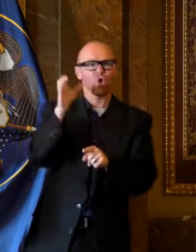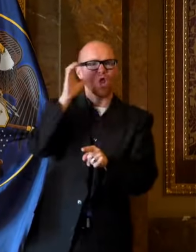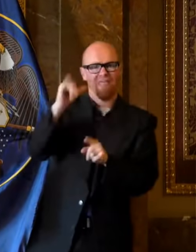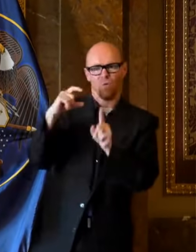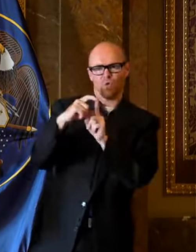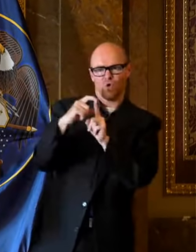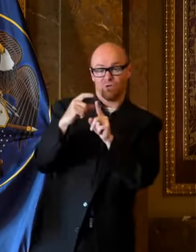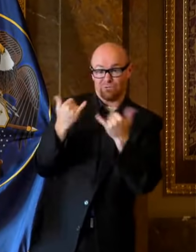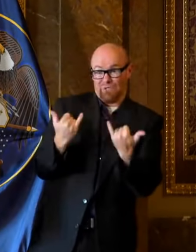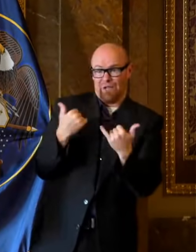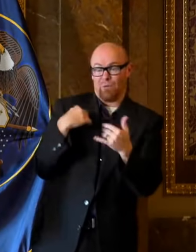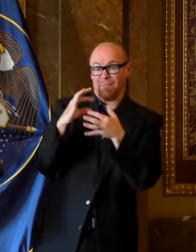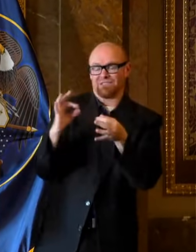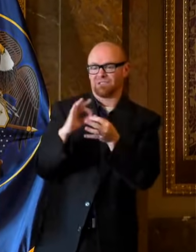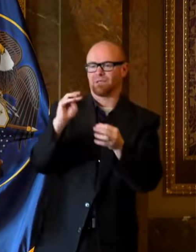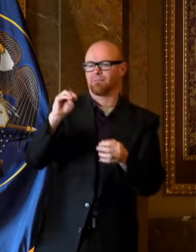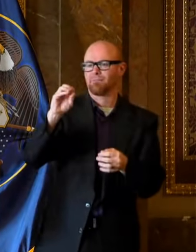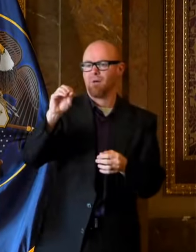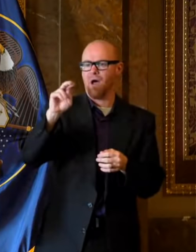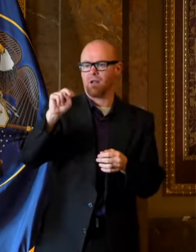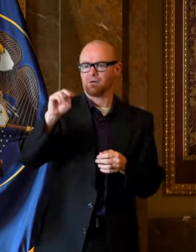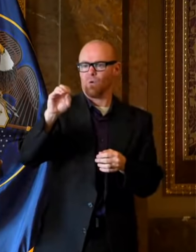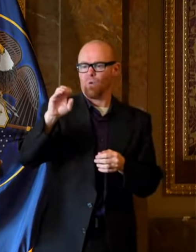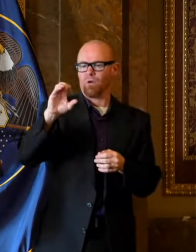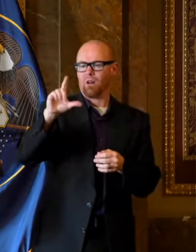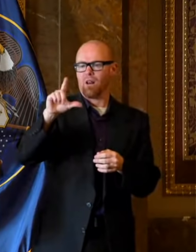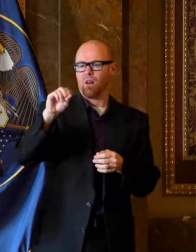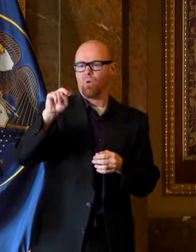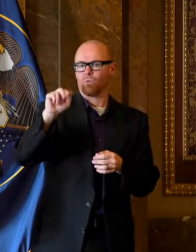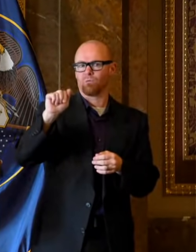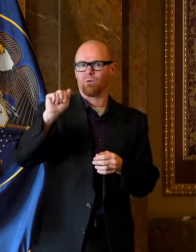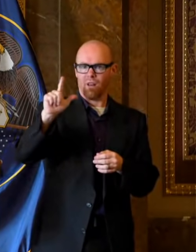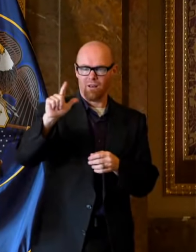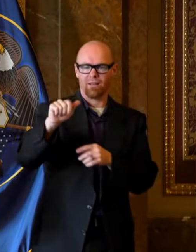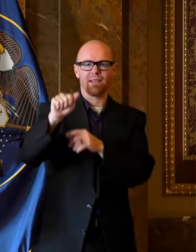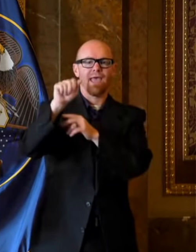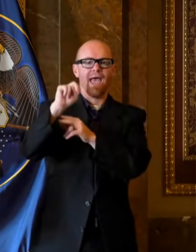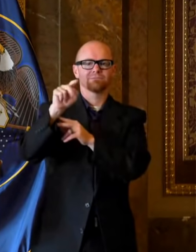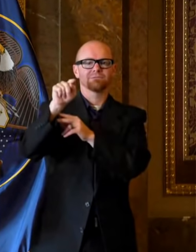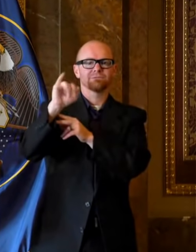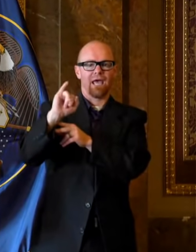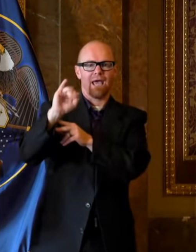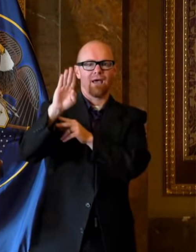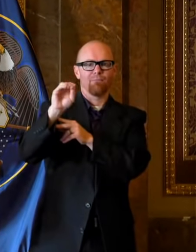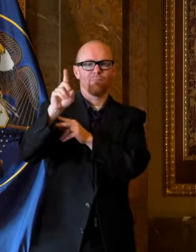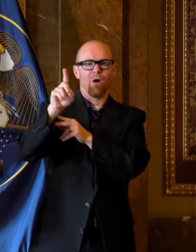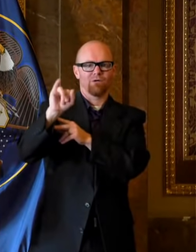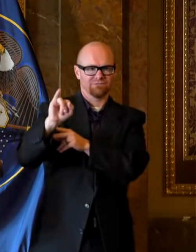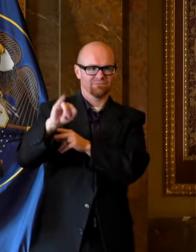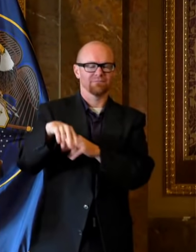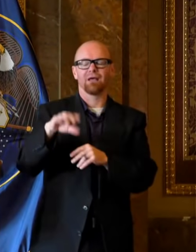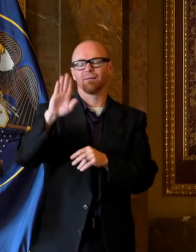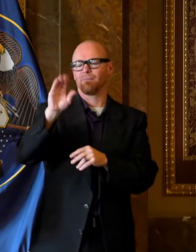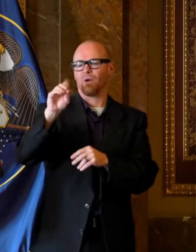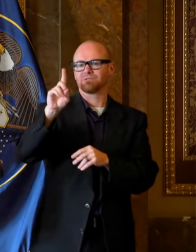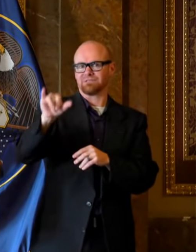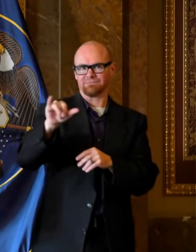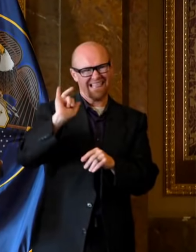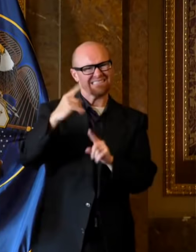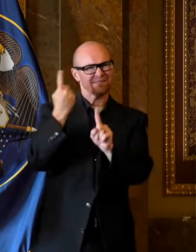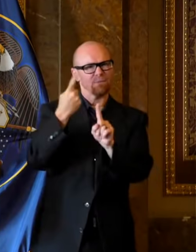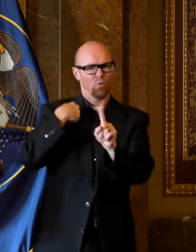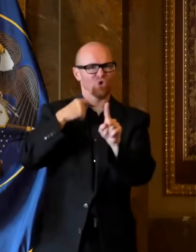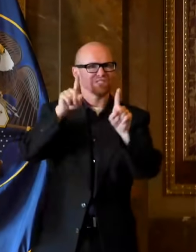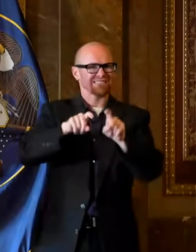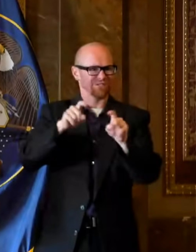one option. We have been using the monoclonal antibodies here in the state of Utah, but